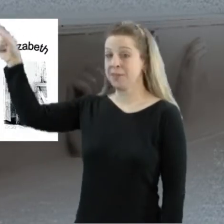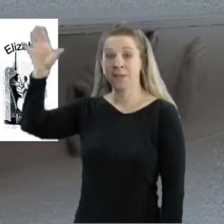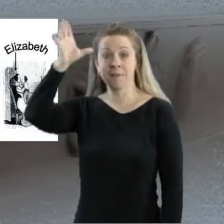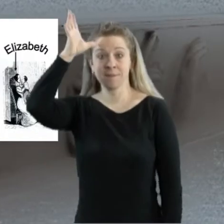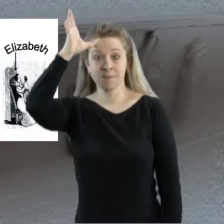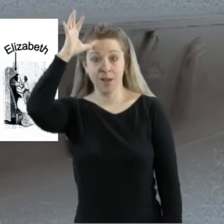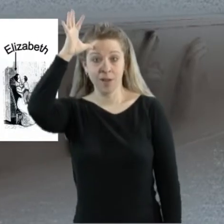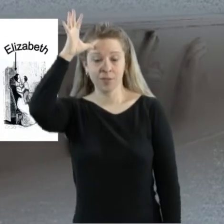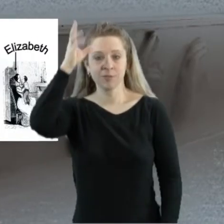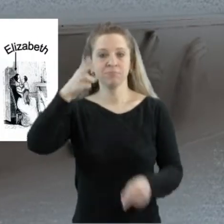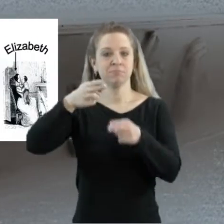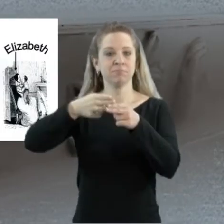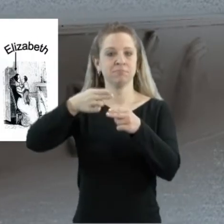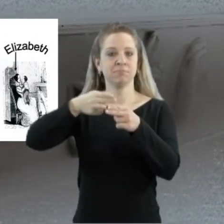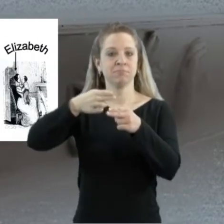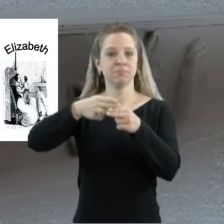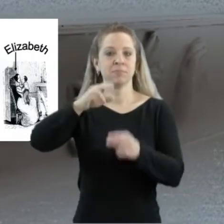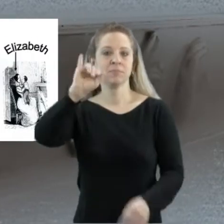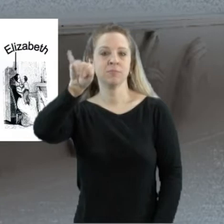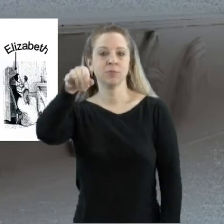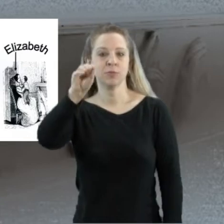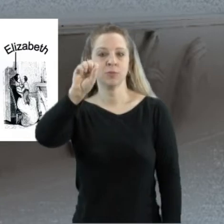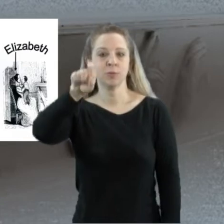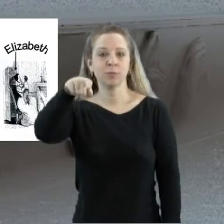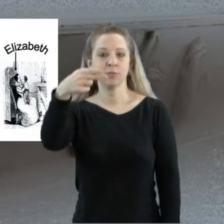Clerc's father's name was Joseph Francois.